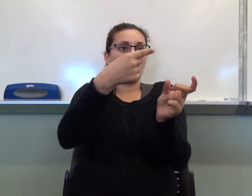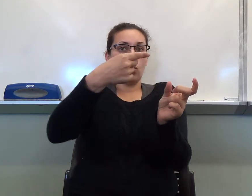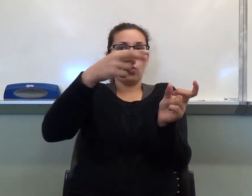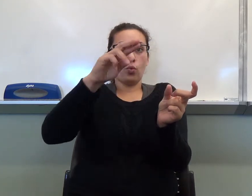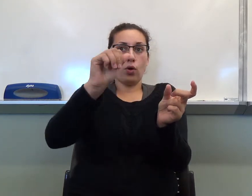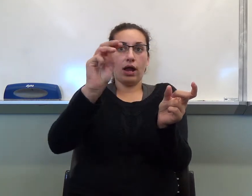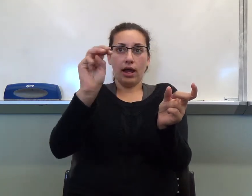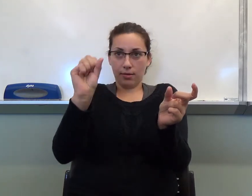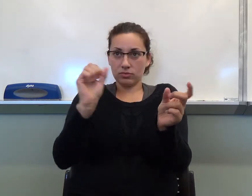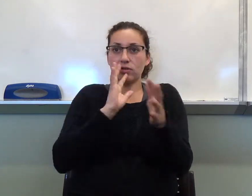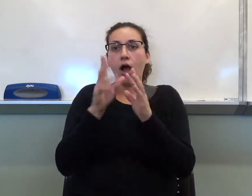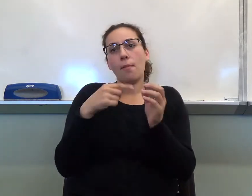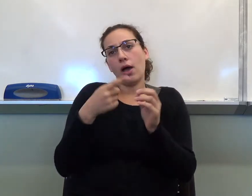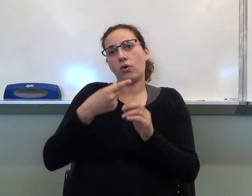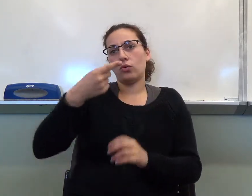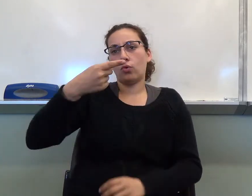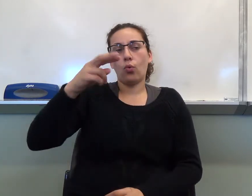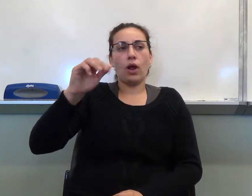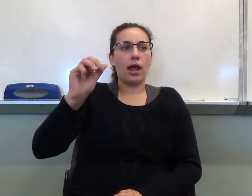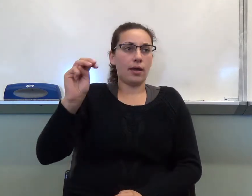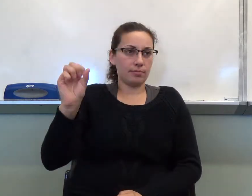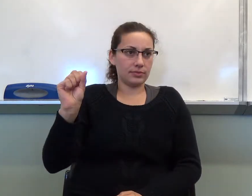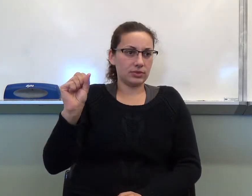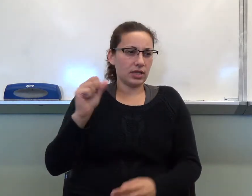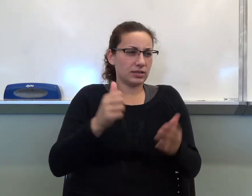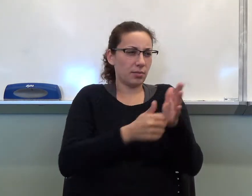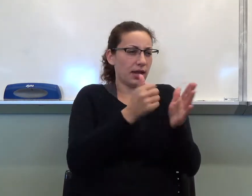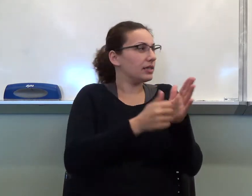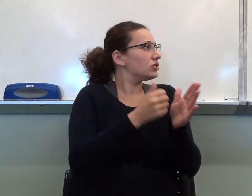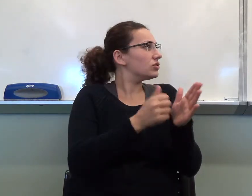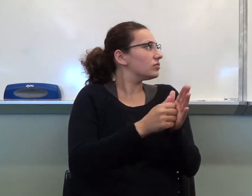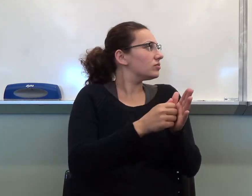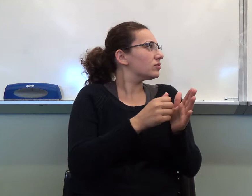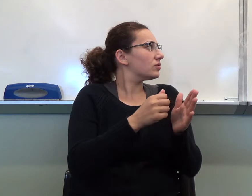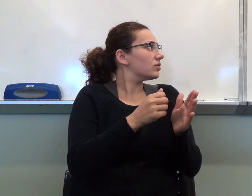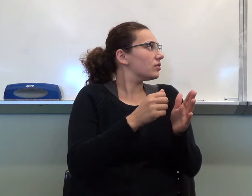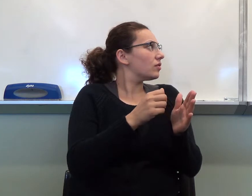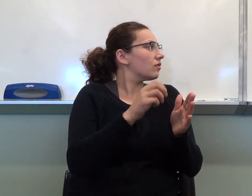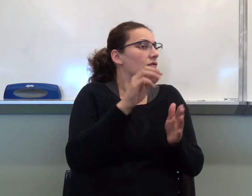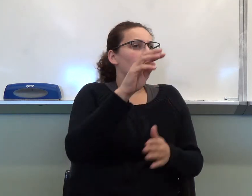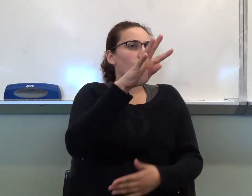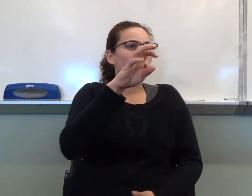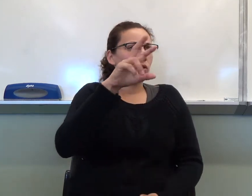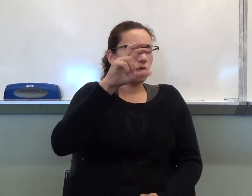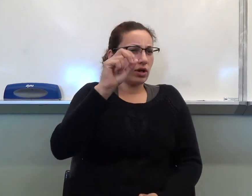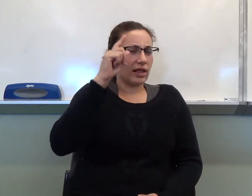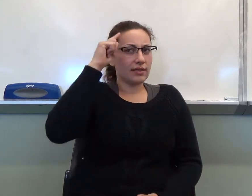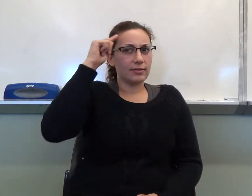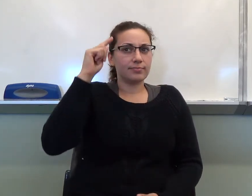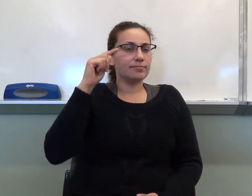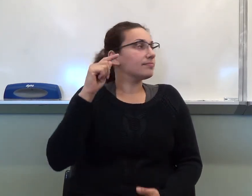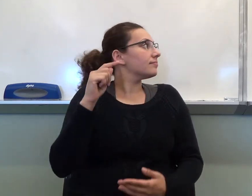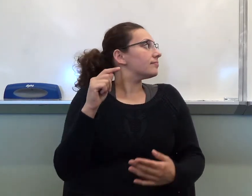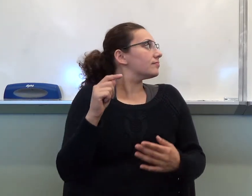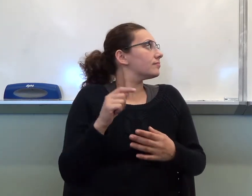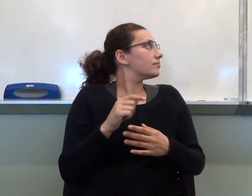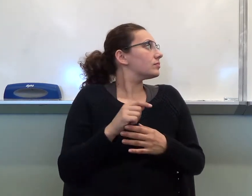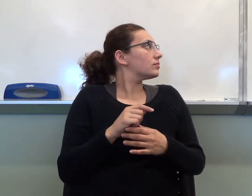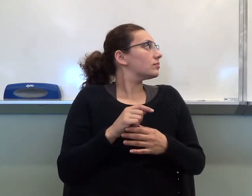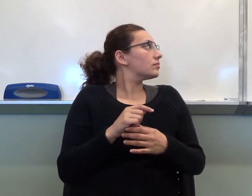page 434 in the middle, if you'd like to see it written out. We're going to take 1.6 kilograms, and we're going to say, all